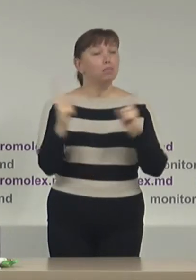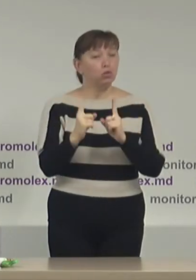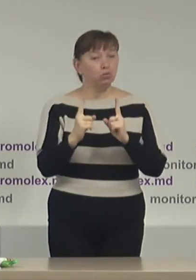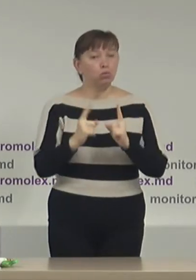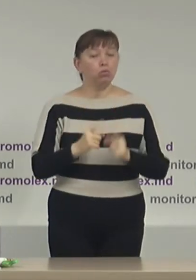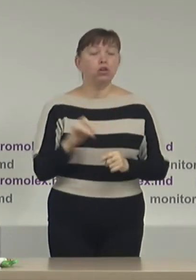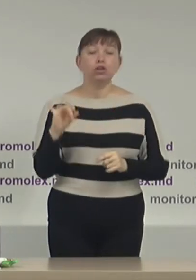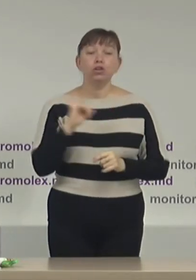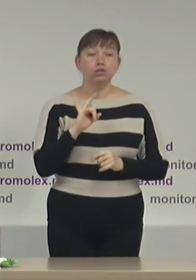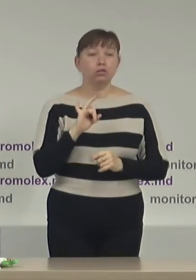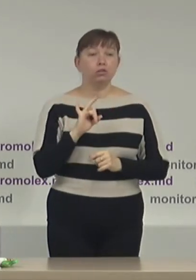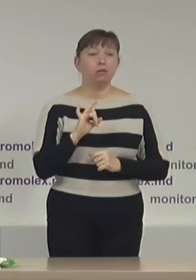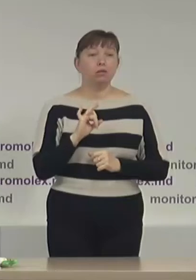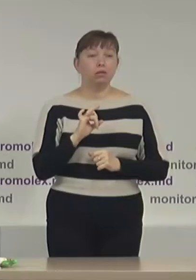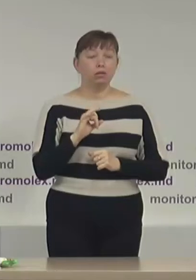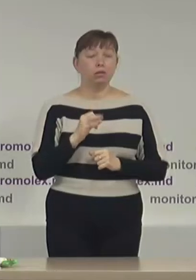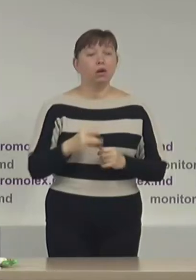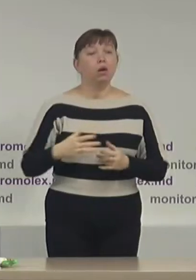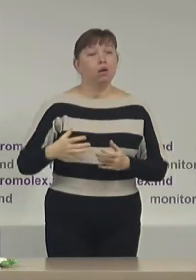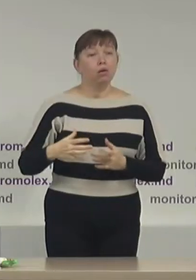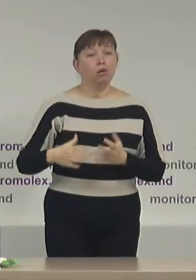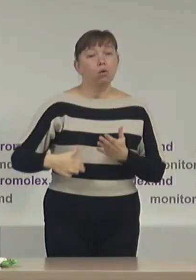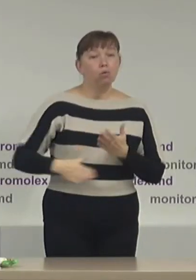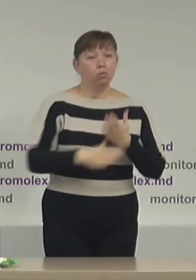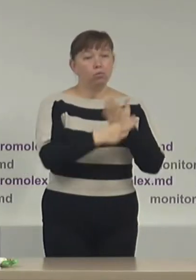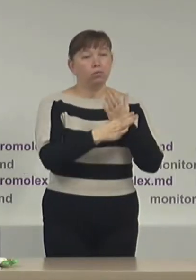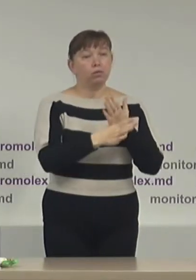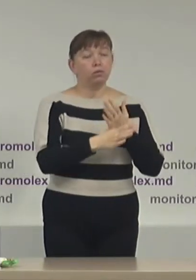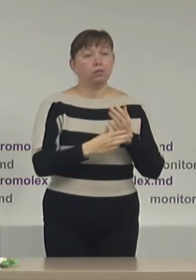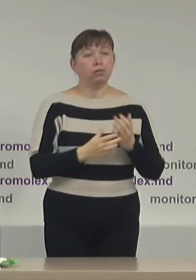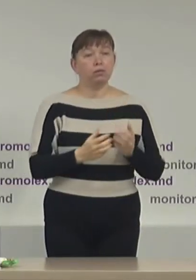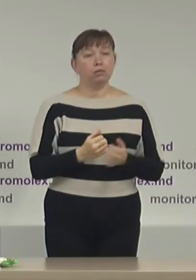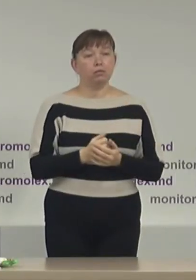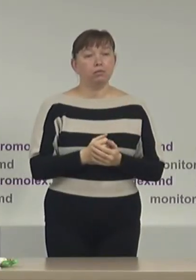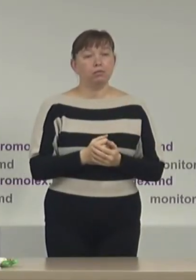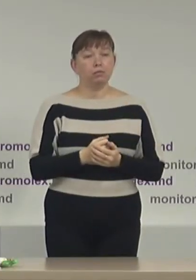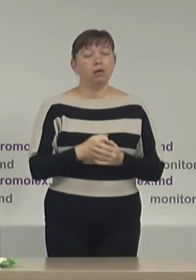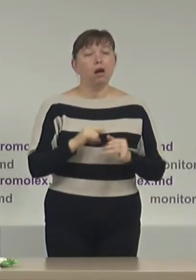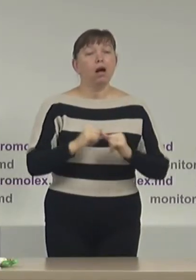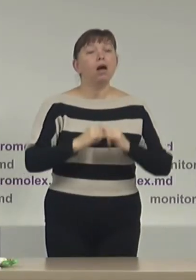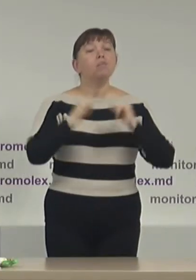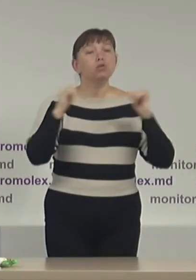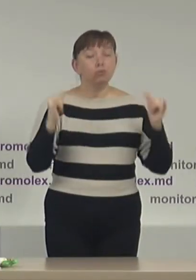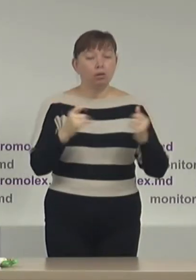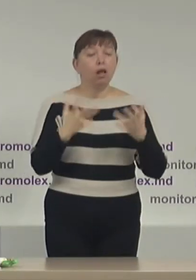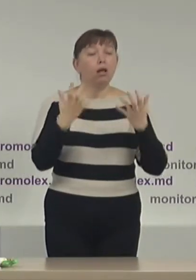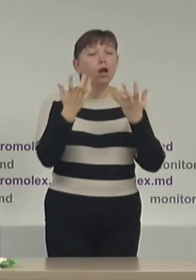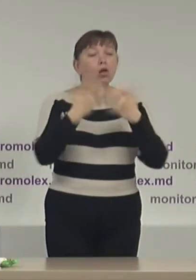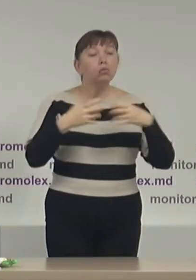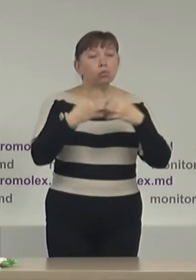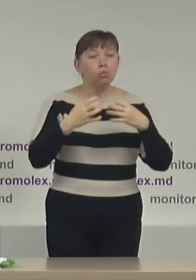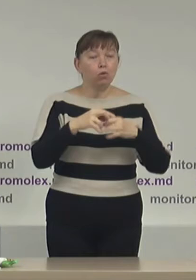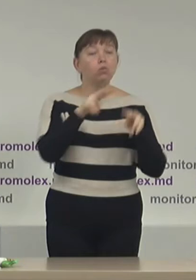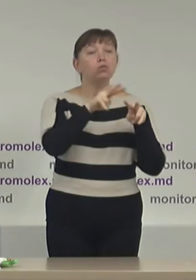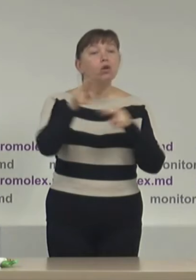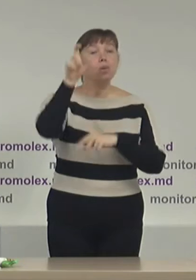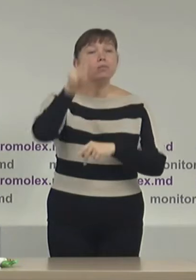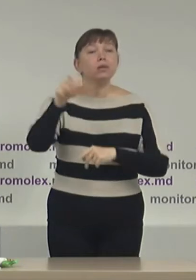short-term observers, and last but not least, for contributing